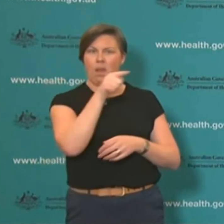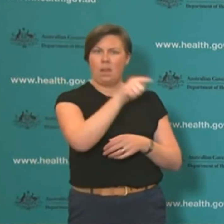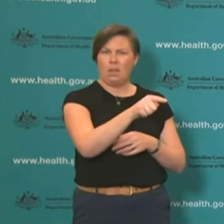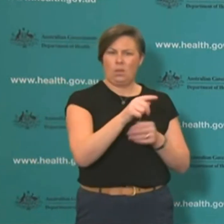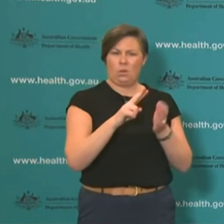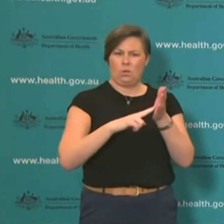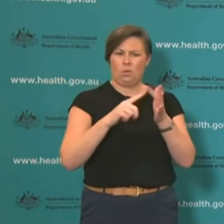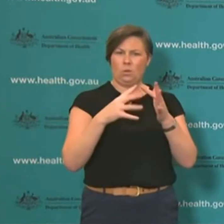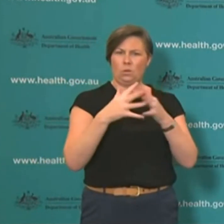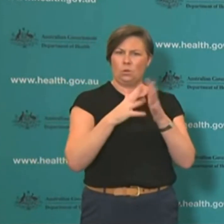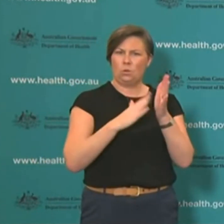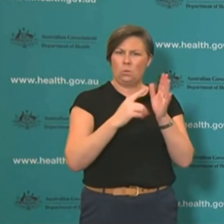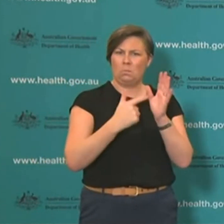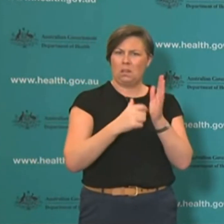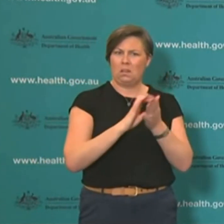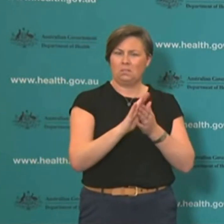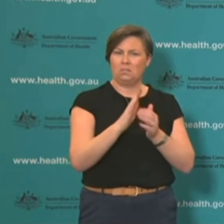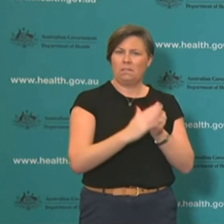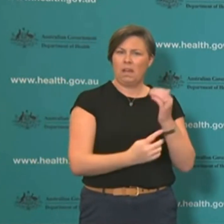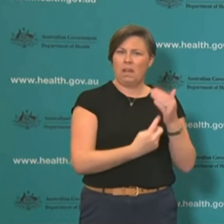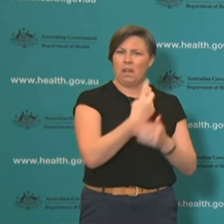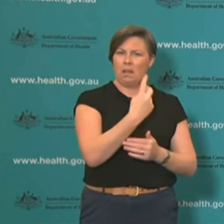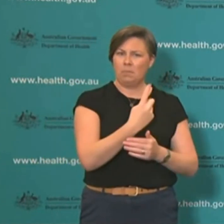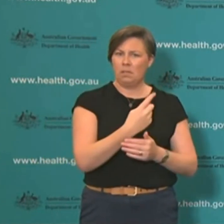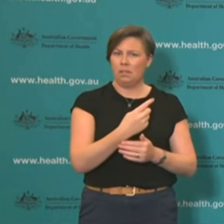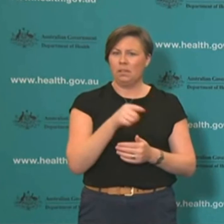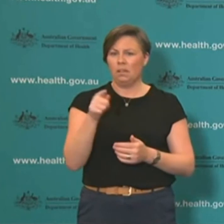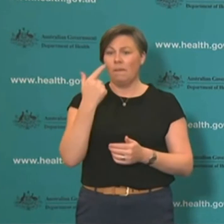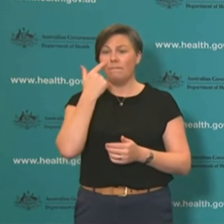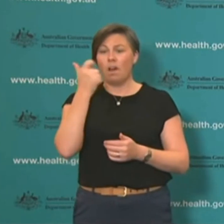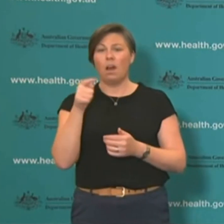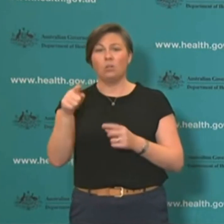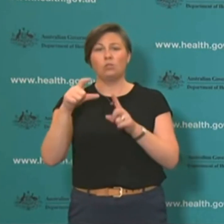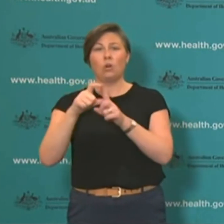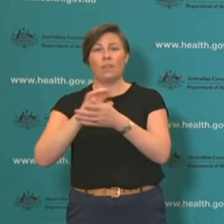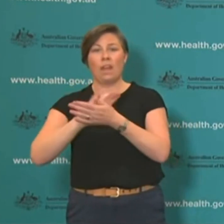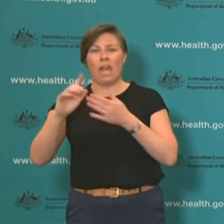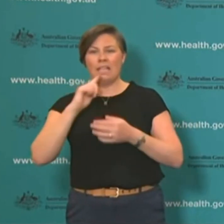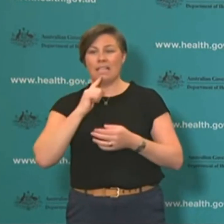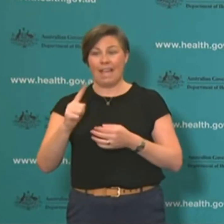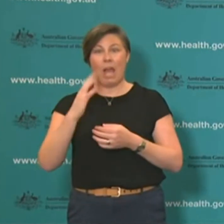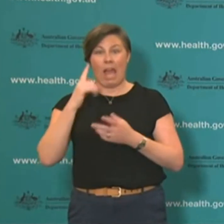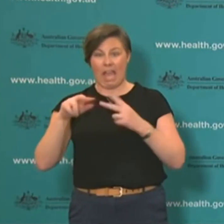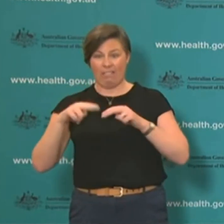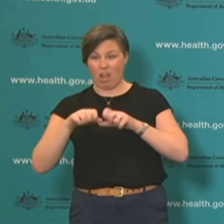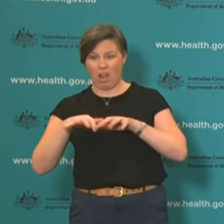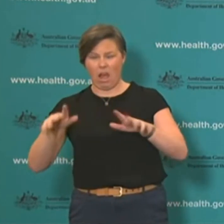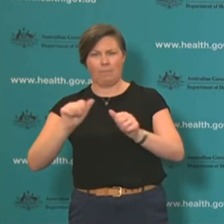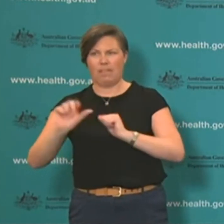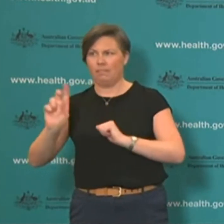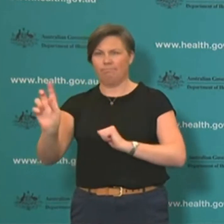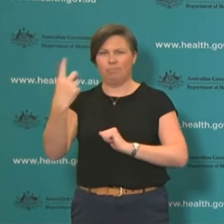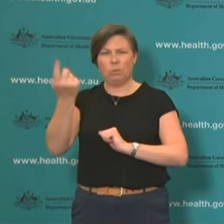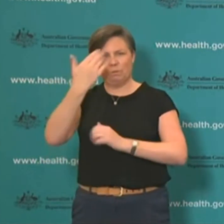be established to have that expert on the ground. Is that something that you would consider one of the more